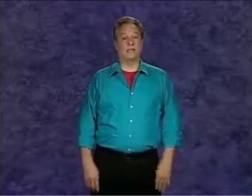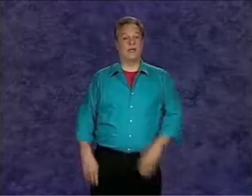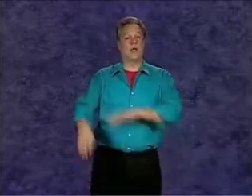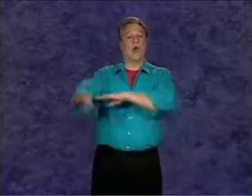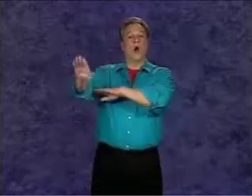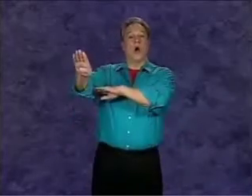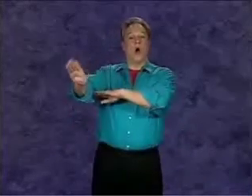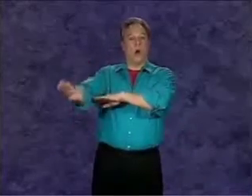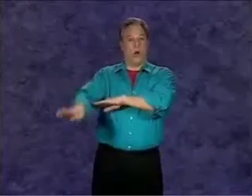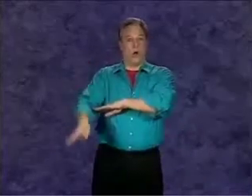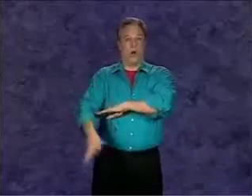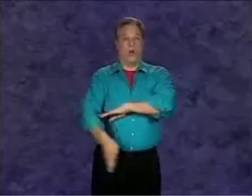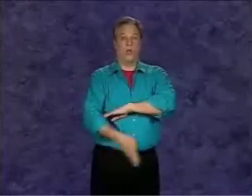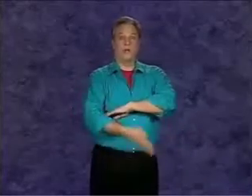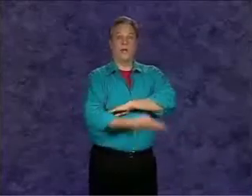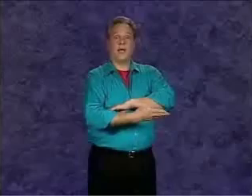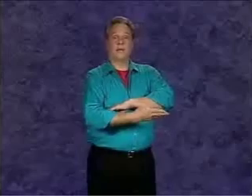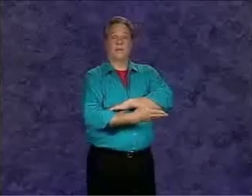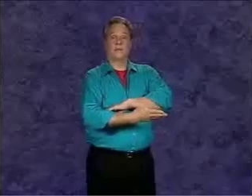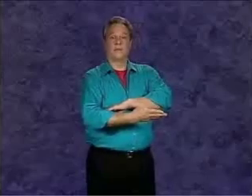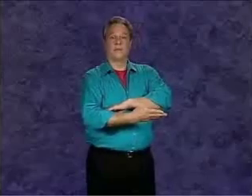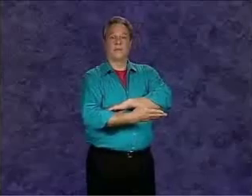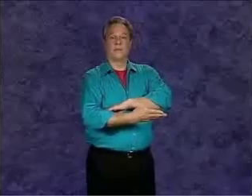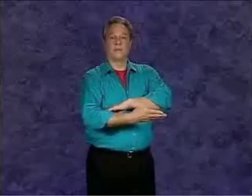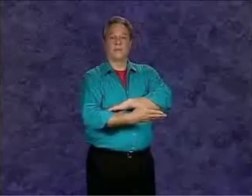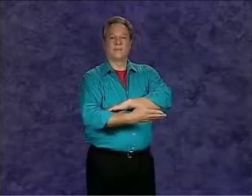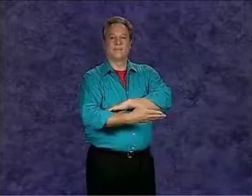lasting all night.